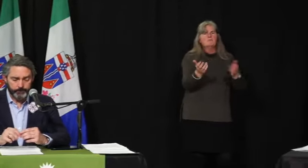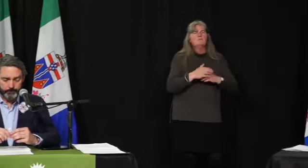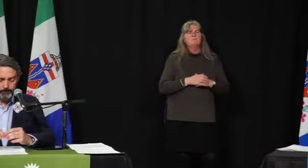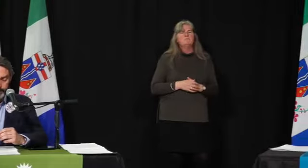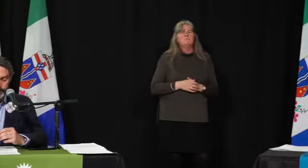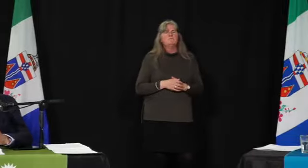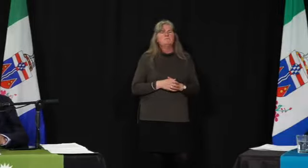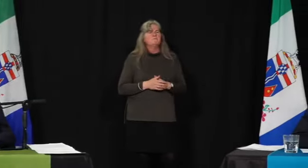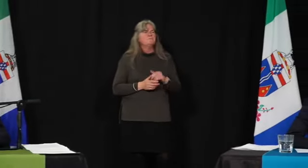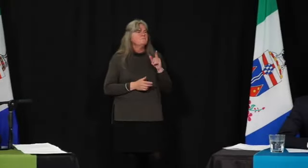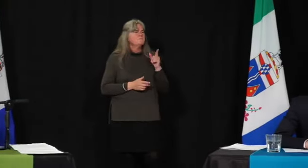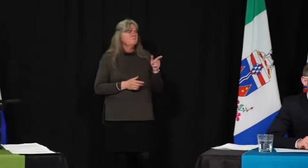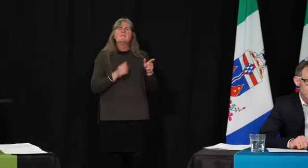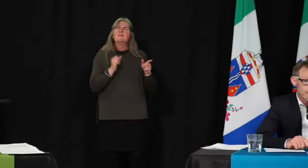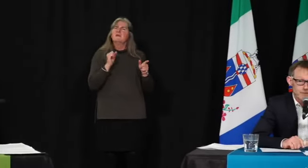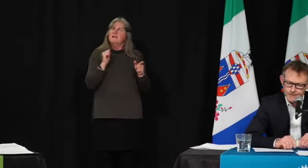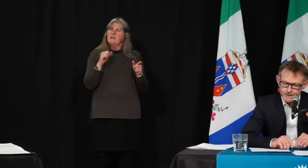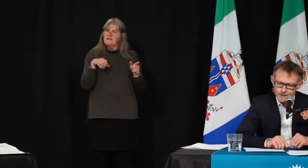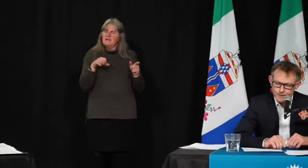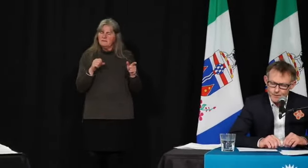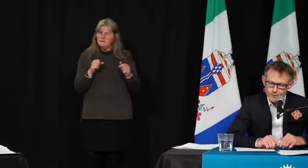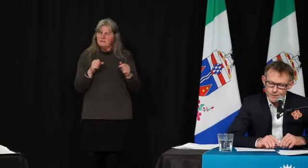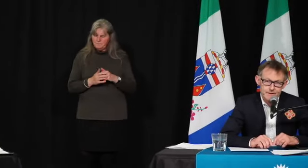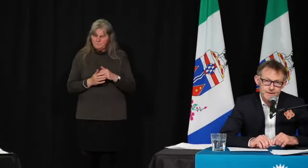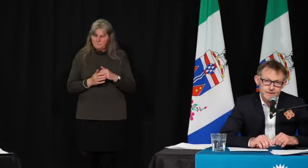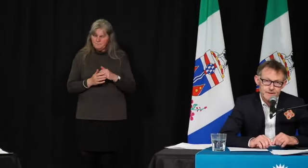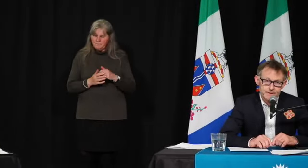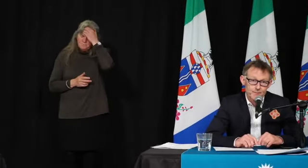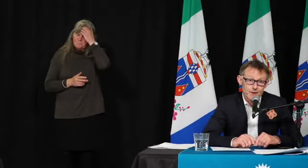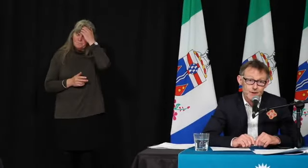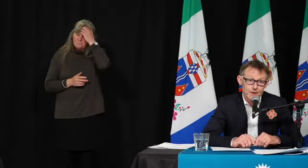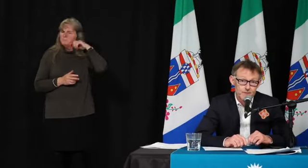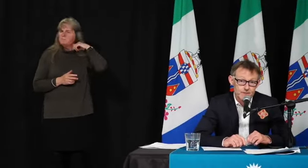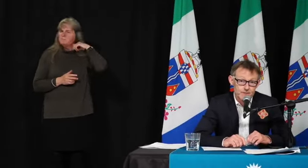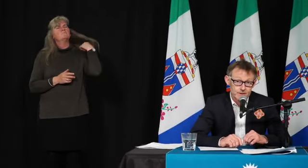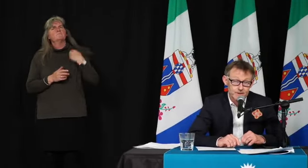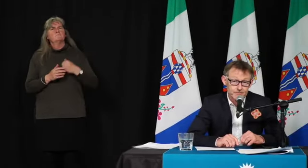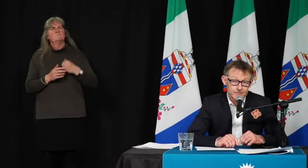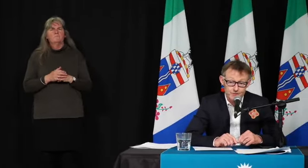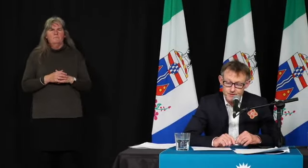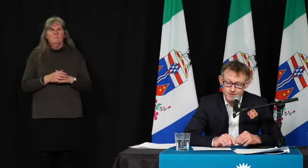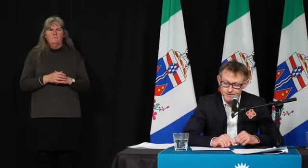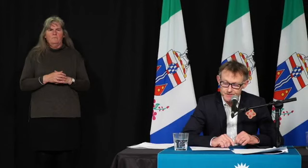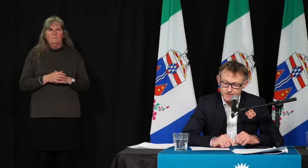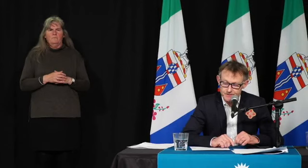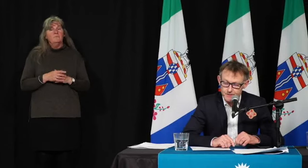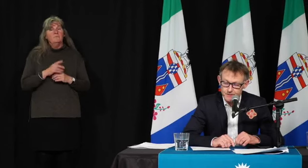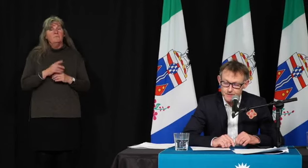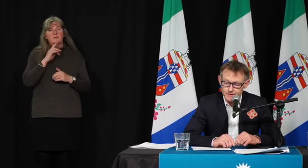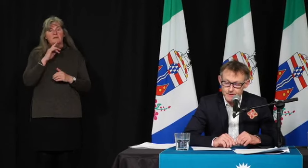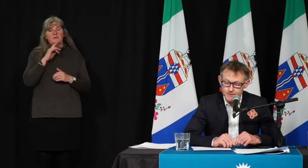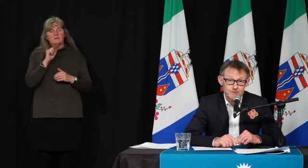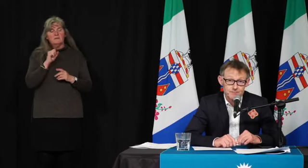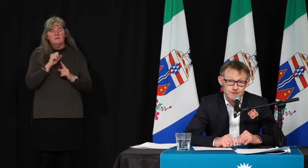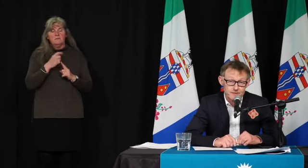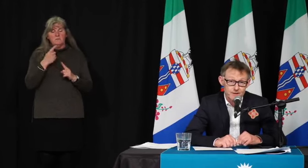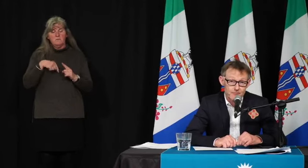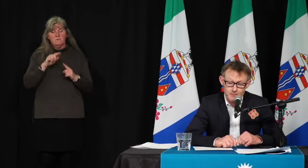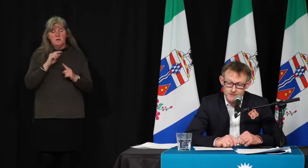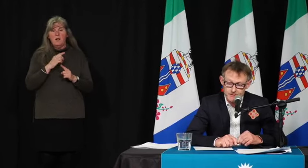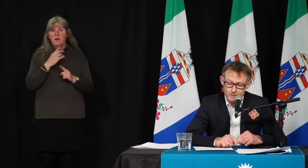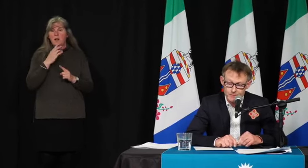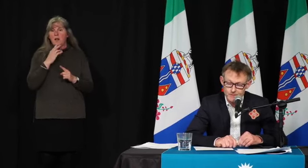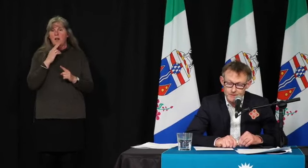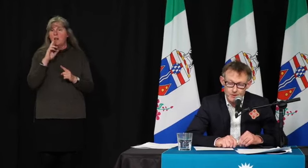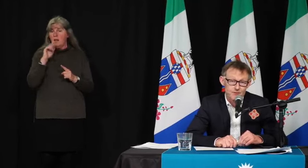Yes, I have a few things to add on that. One is that we were in a very fortunate position in the first place